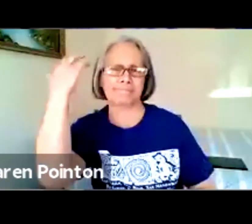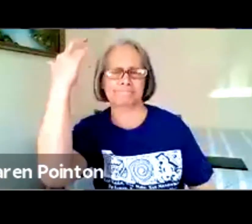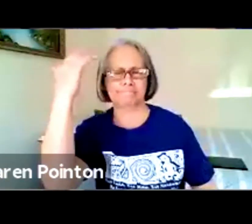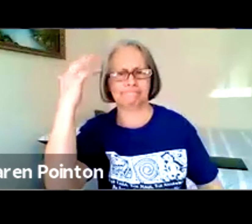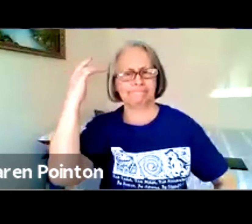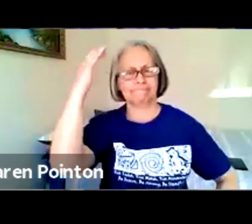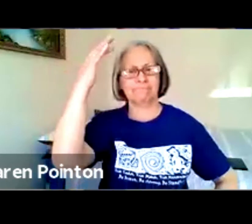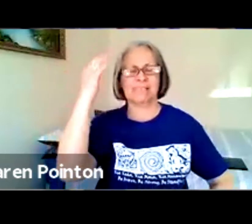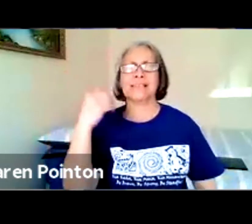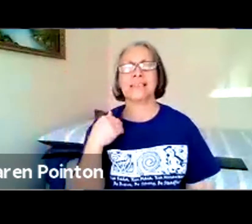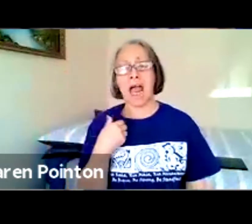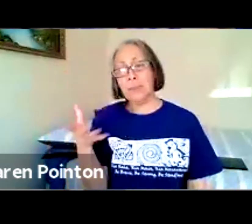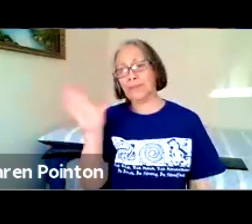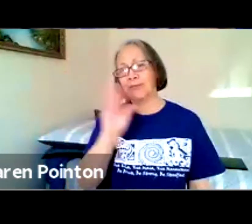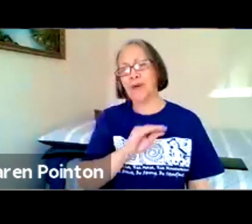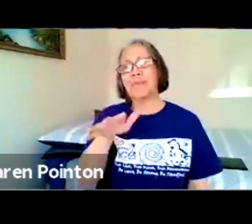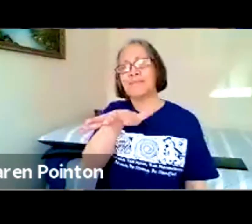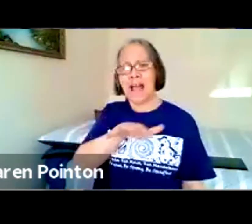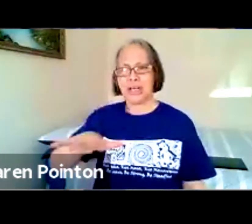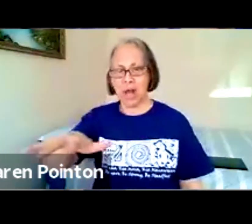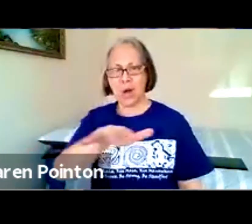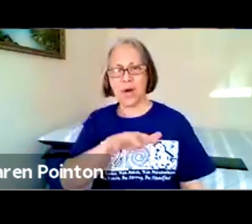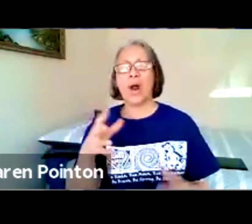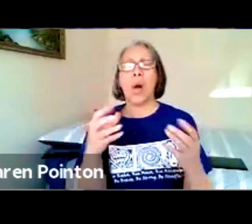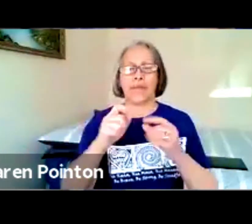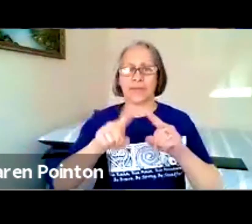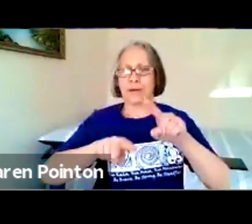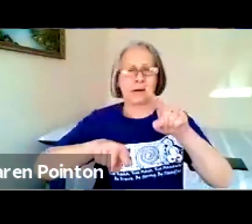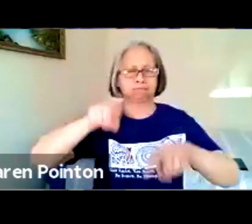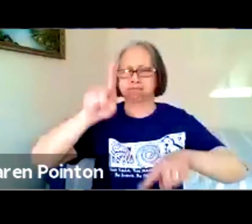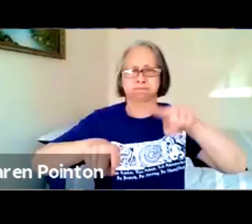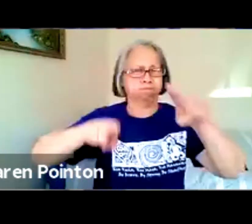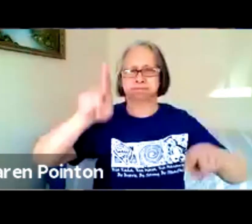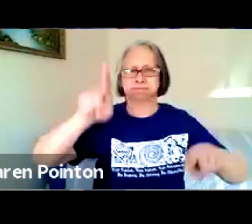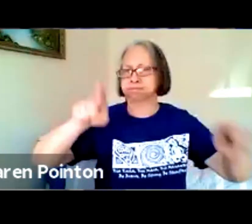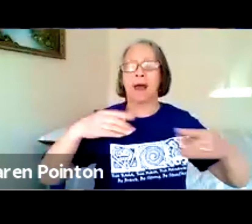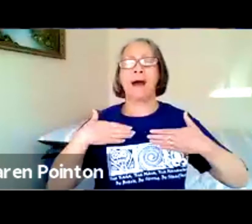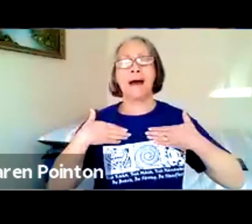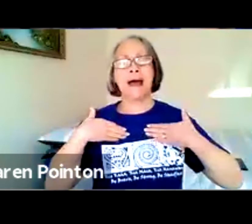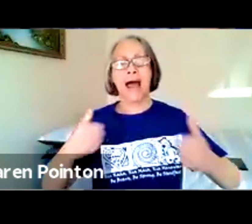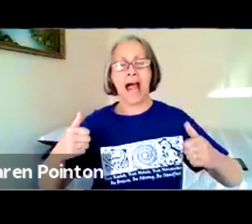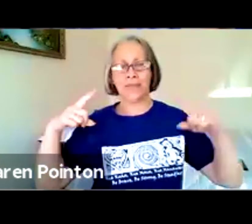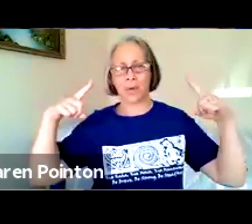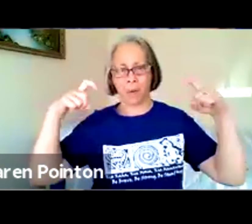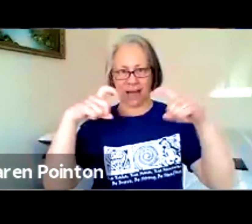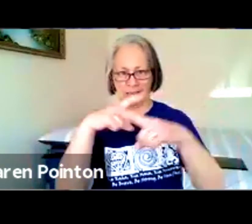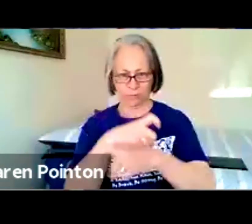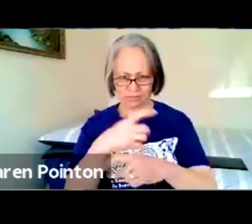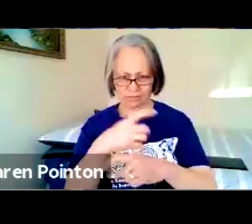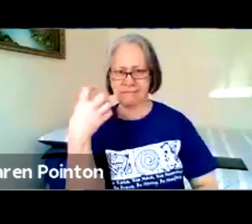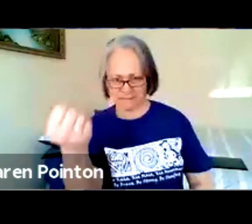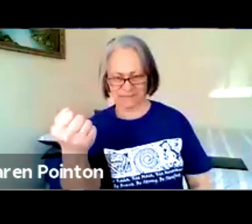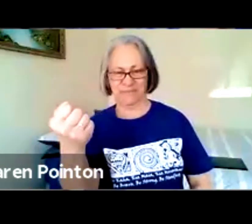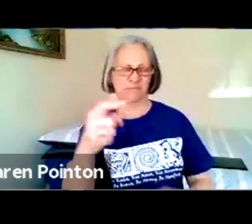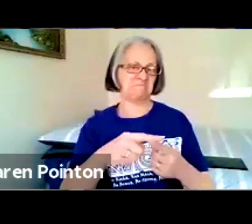So I've got one question that I've been contemplating. I'm just thinking about my whānau. I have a number of whānau